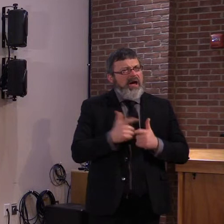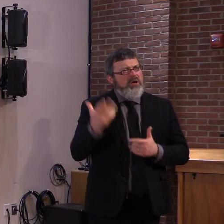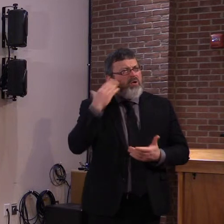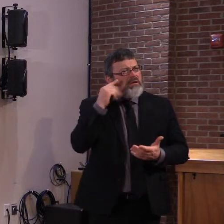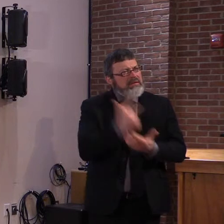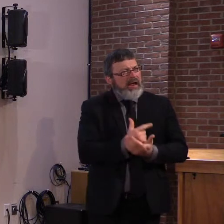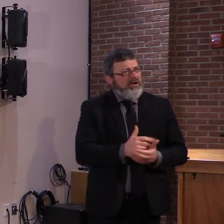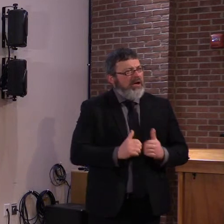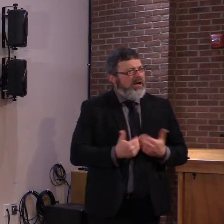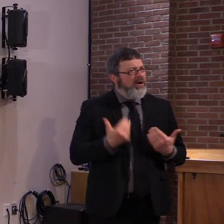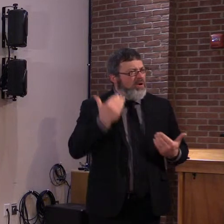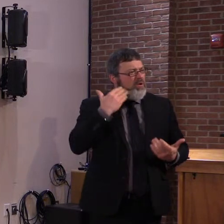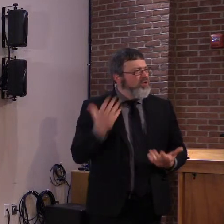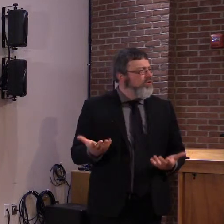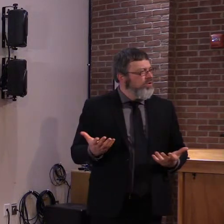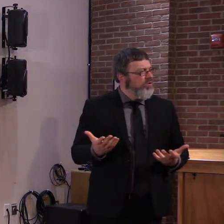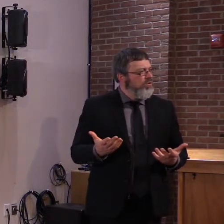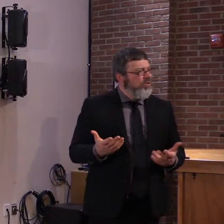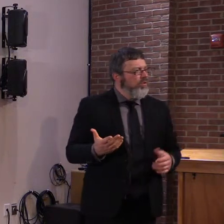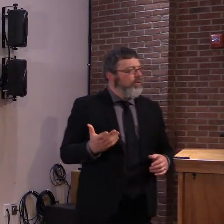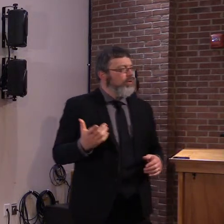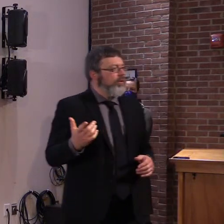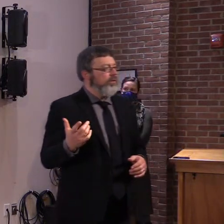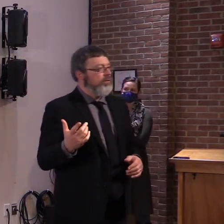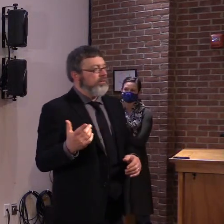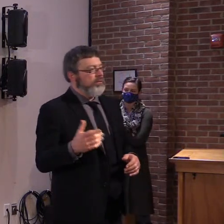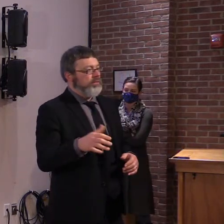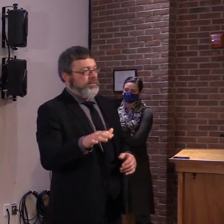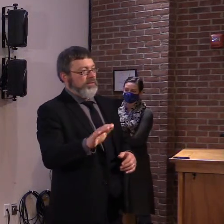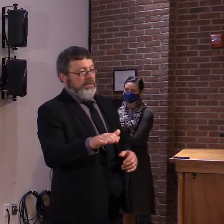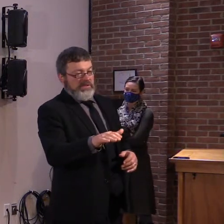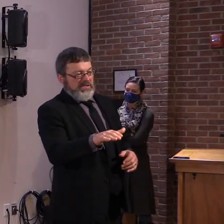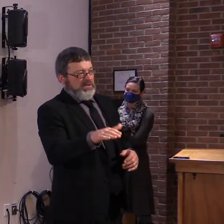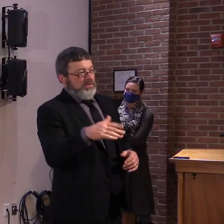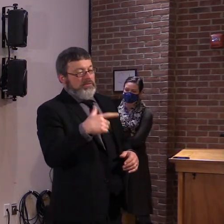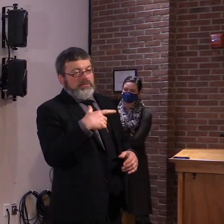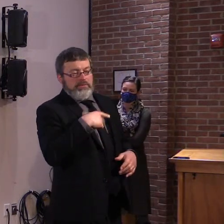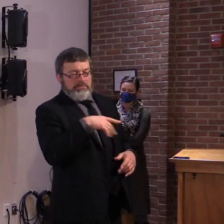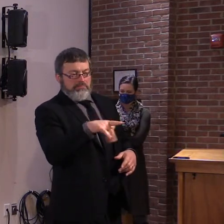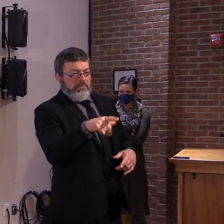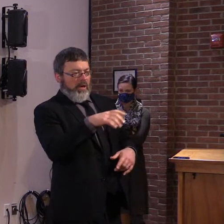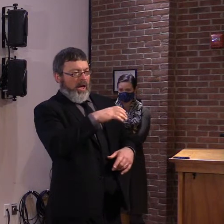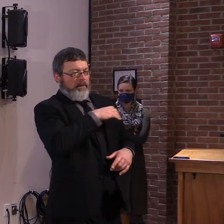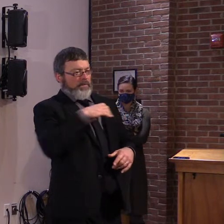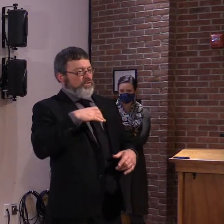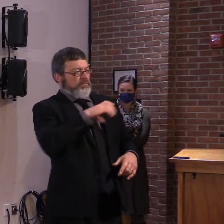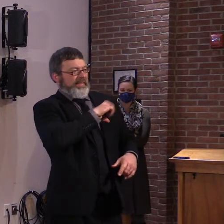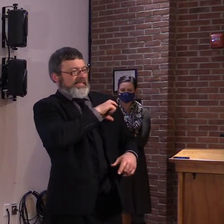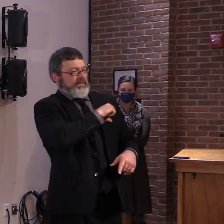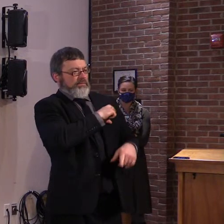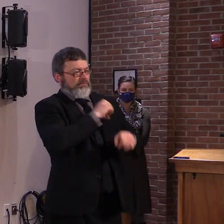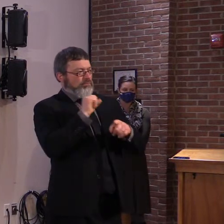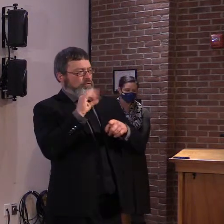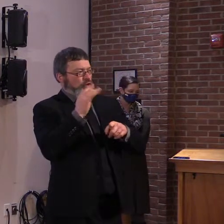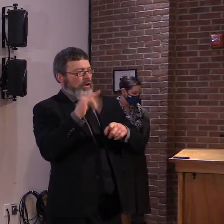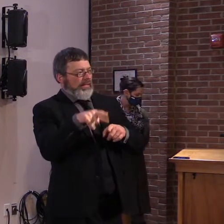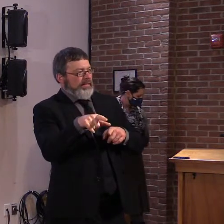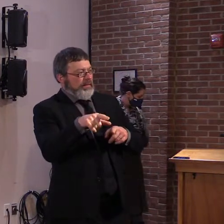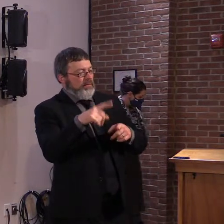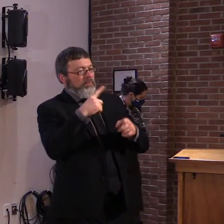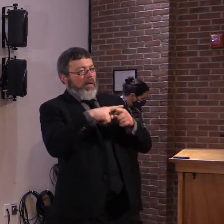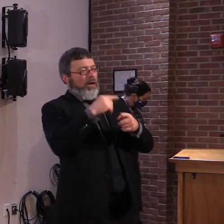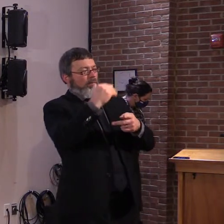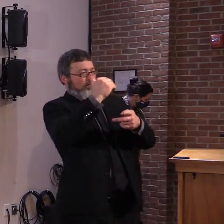Sherling or Secretary Curley. Maybe they could provide some details.